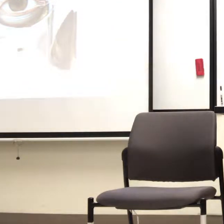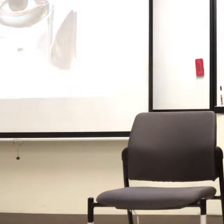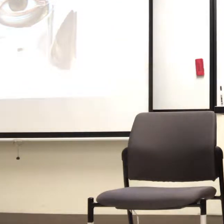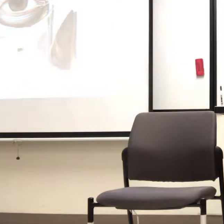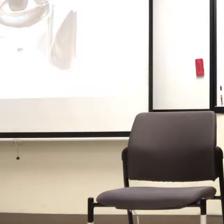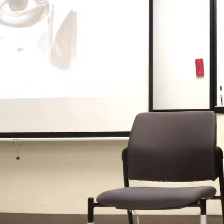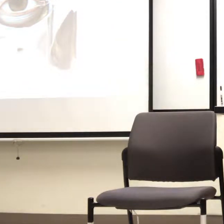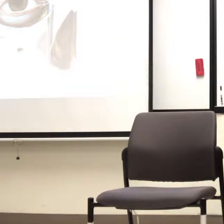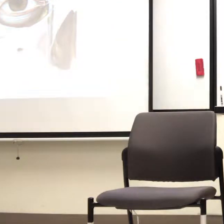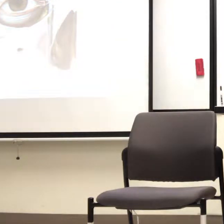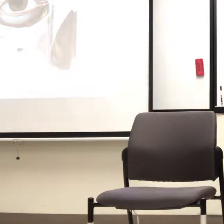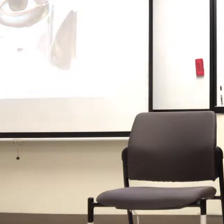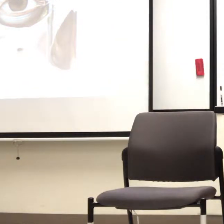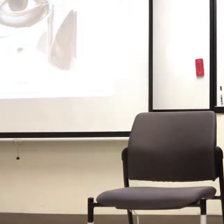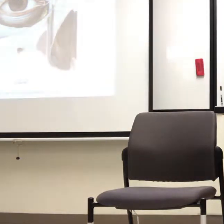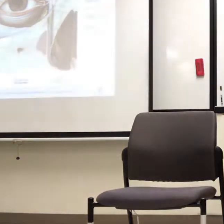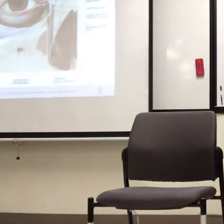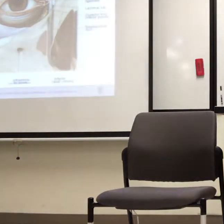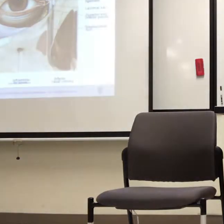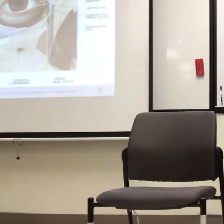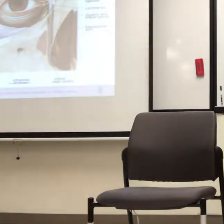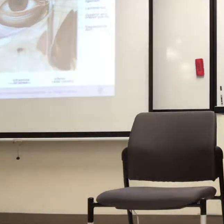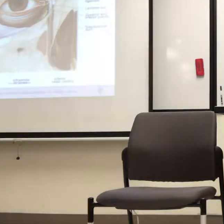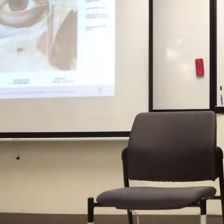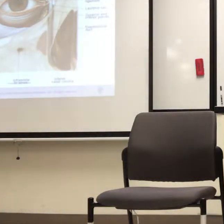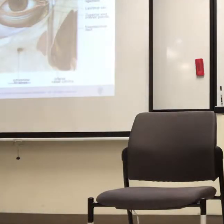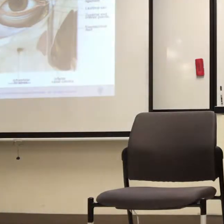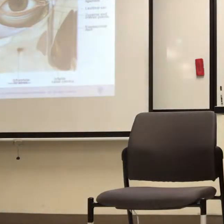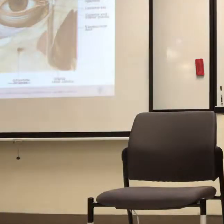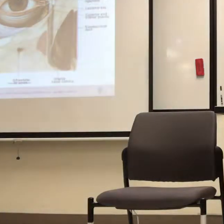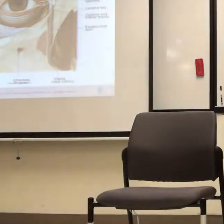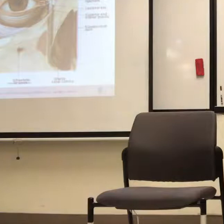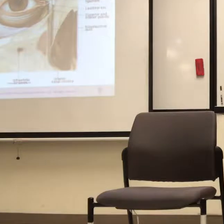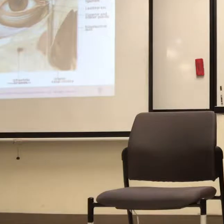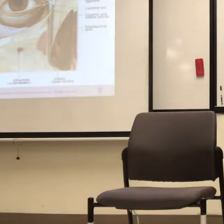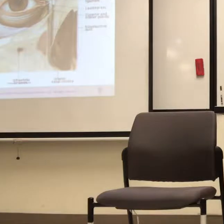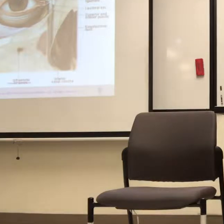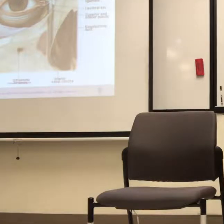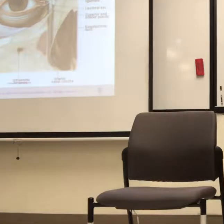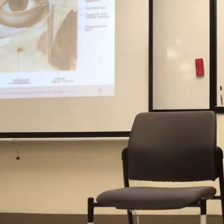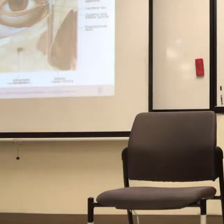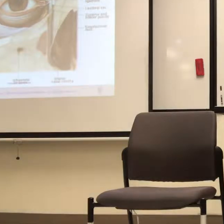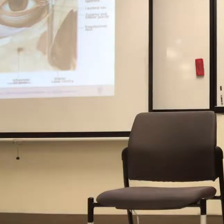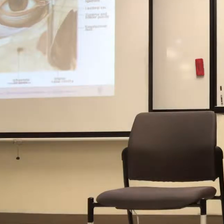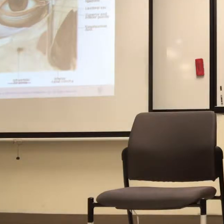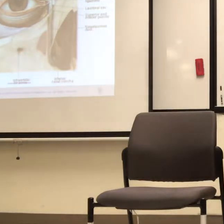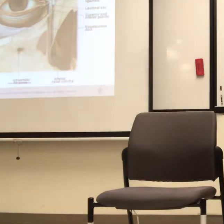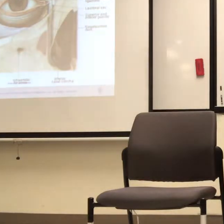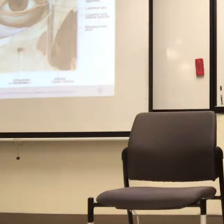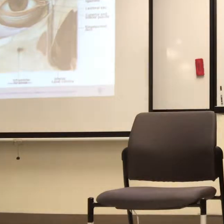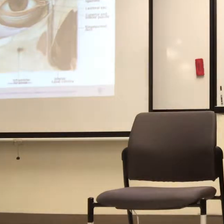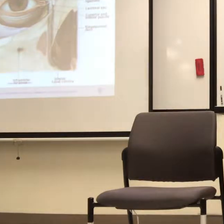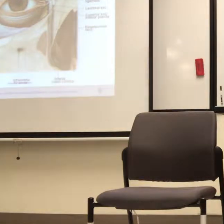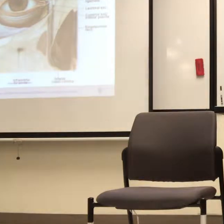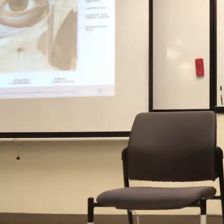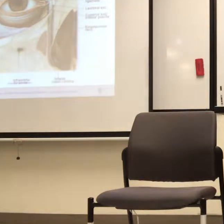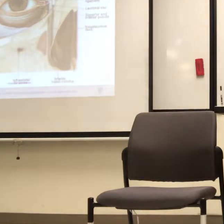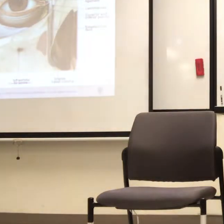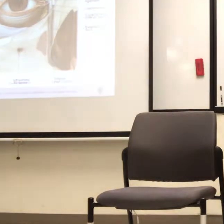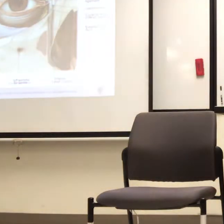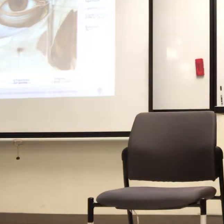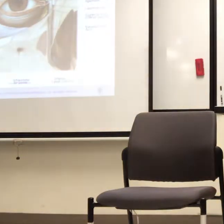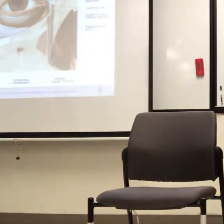A little orifice there and there, just put little dots to signify where they might be. And then you need a drainage system